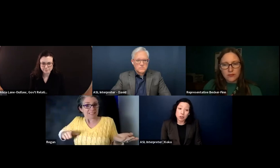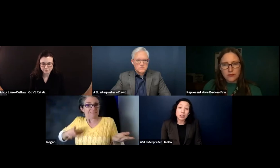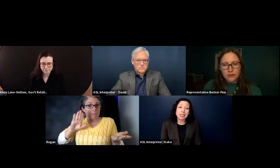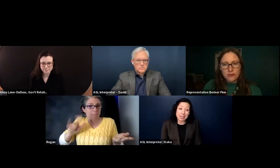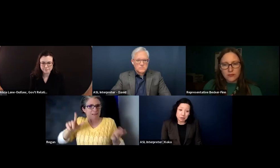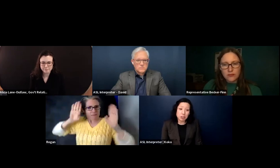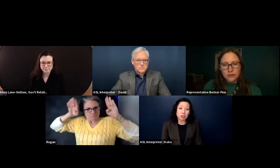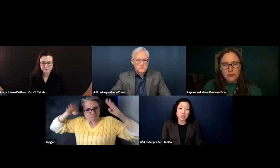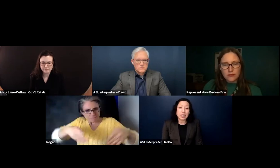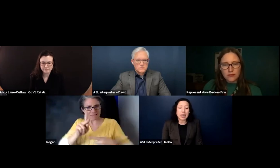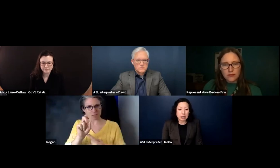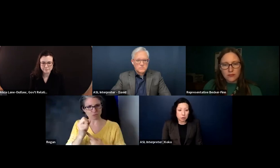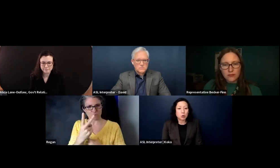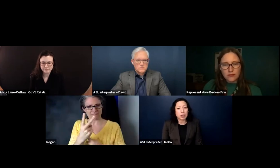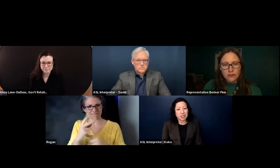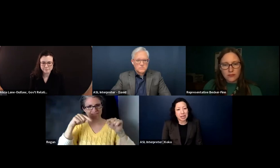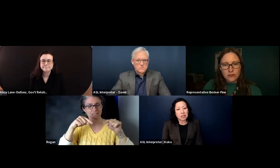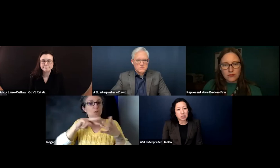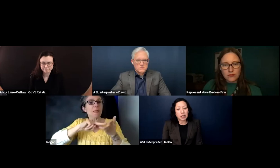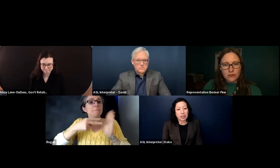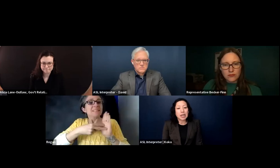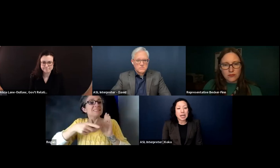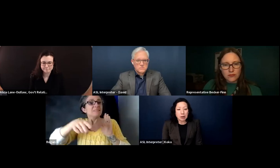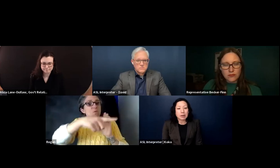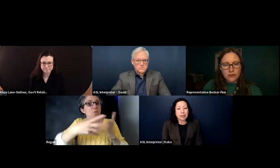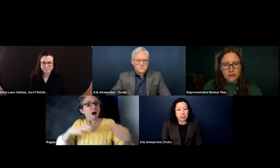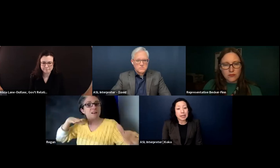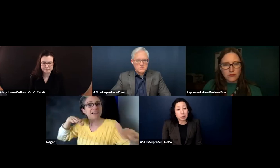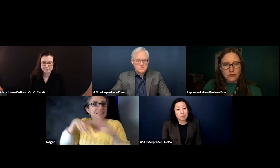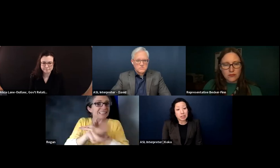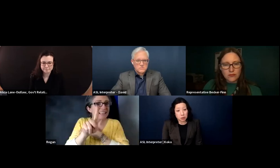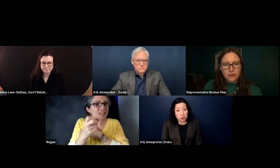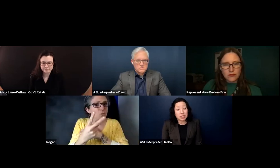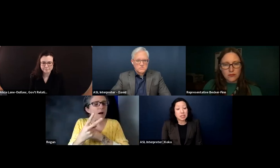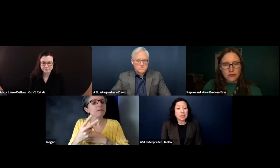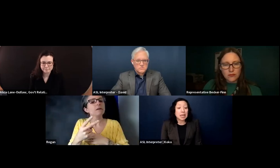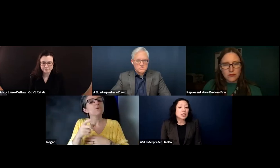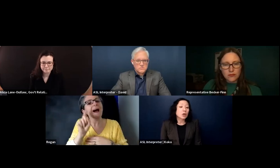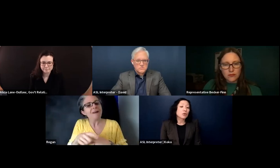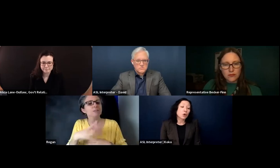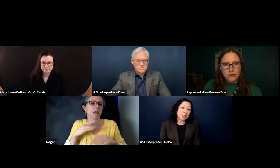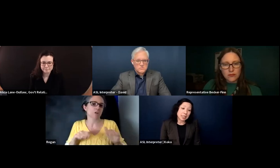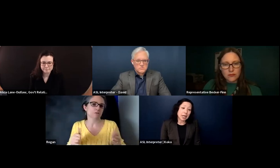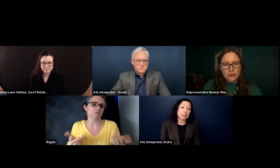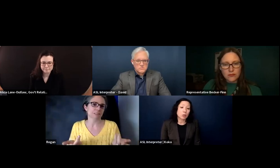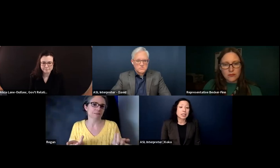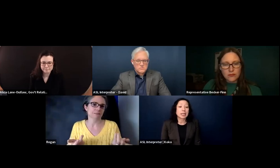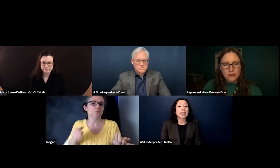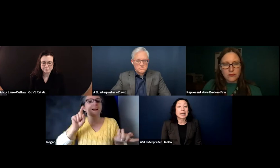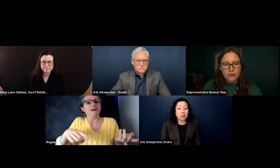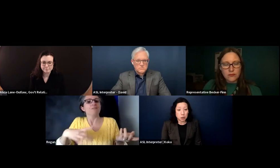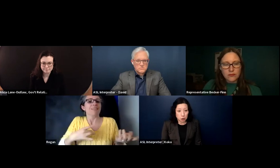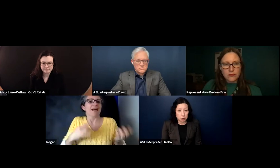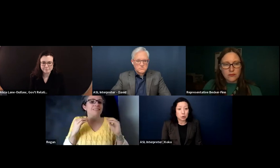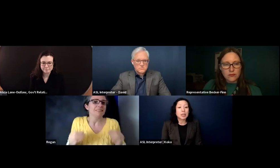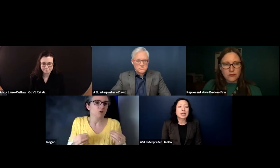we do want to ensure that deaf children in K through 12 settings are getting their best services. And so for CDIs that want to